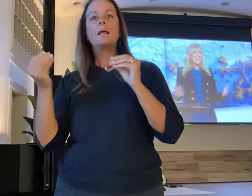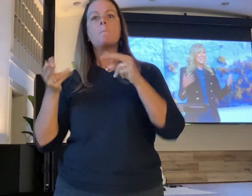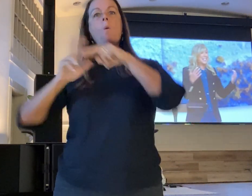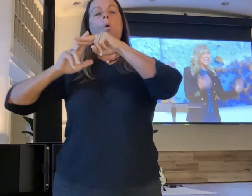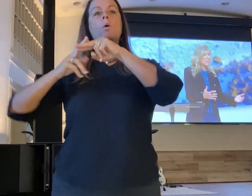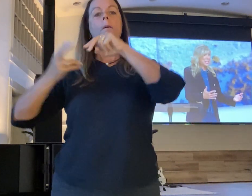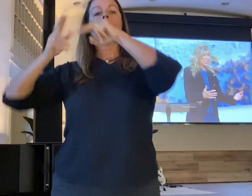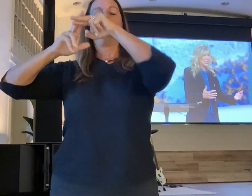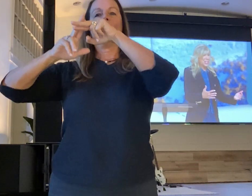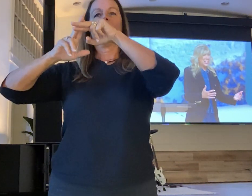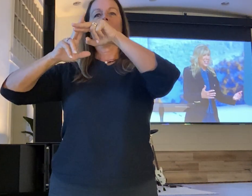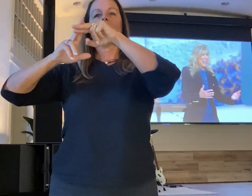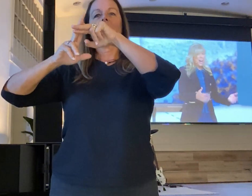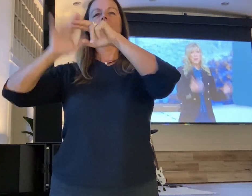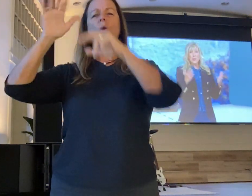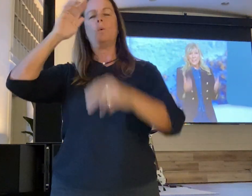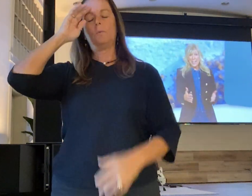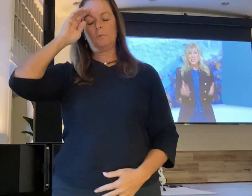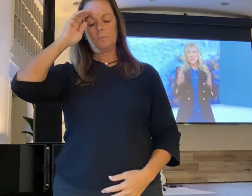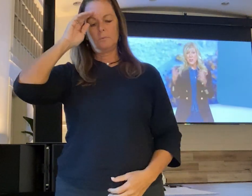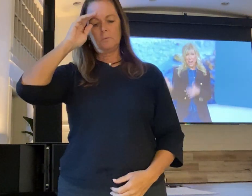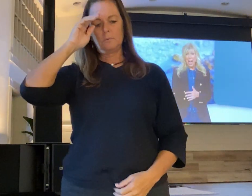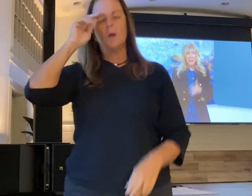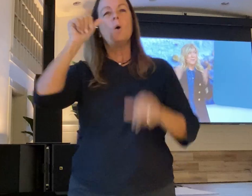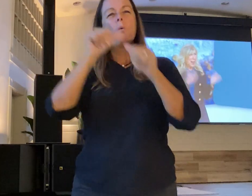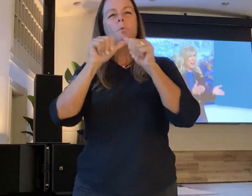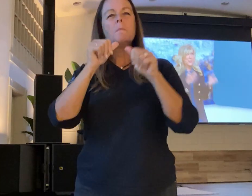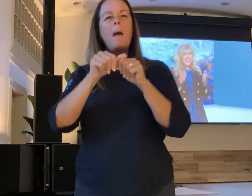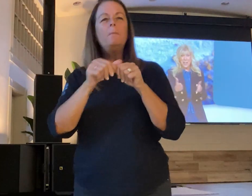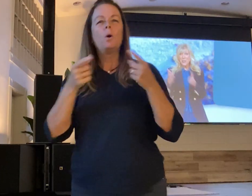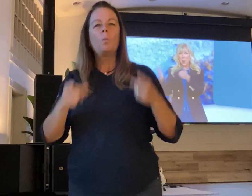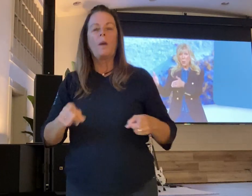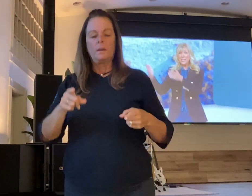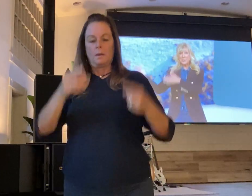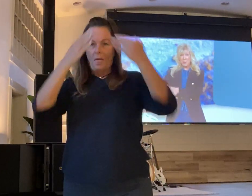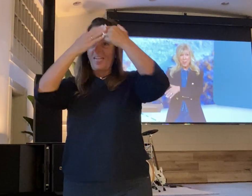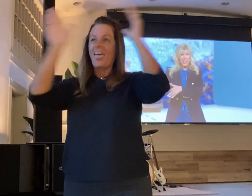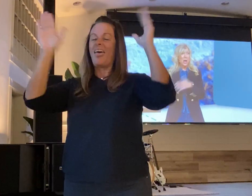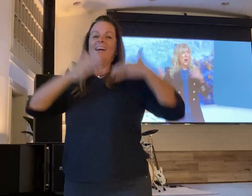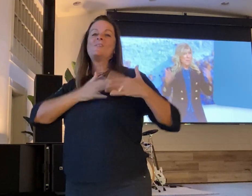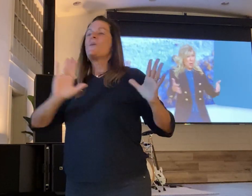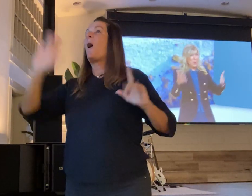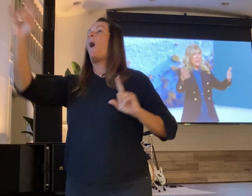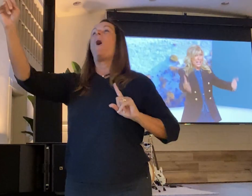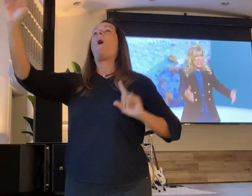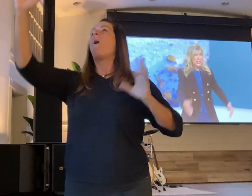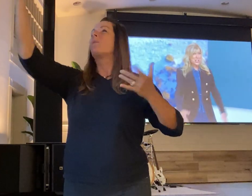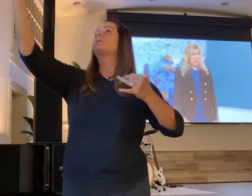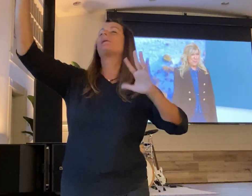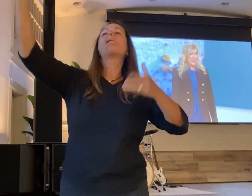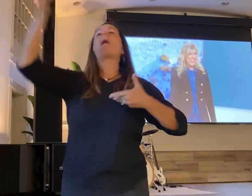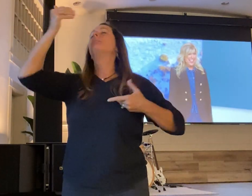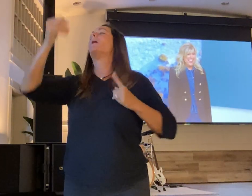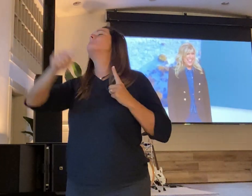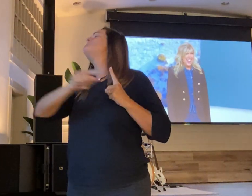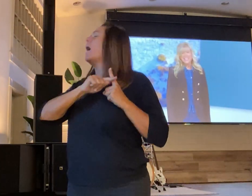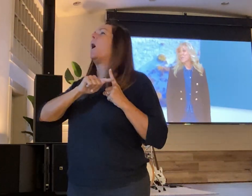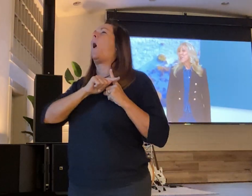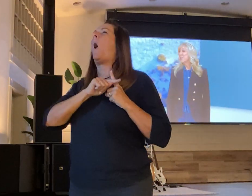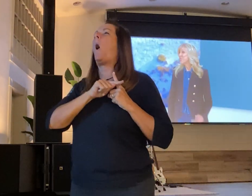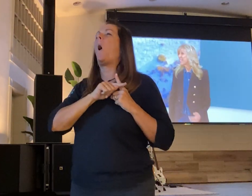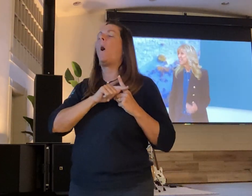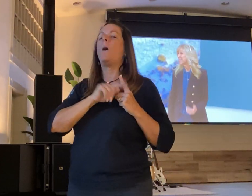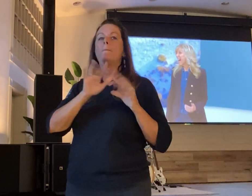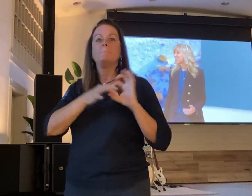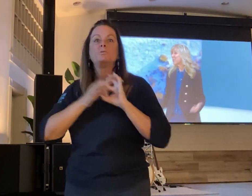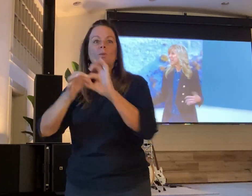you were created in the image of a relational God, Father, Son, Holy Spirit, for a relationship.